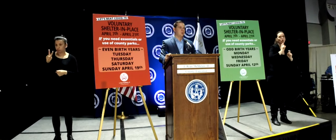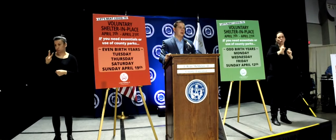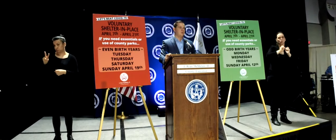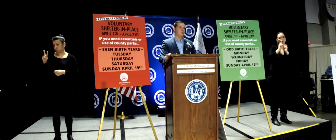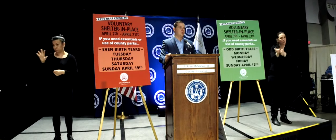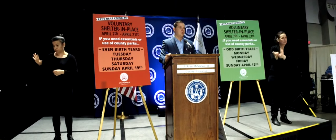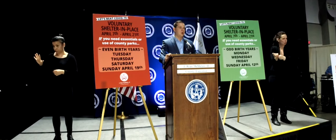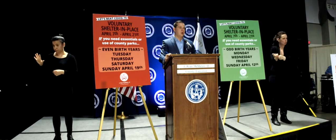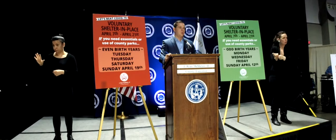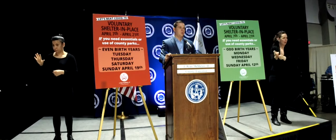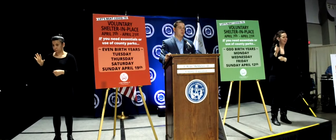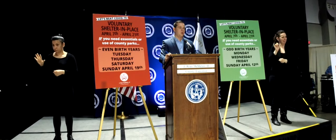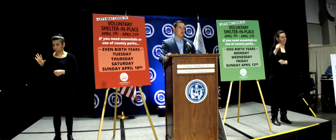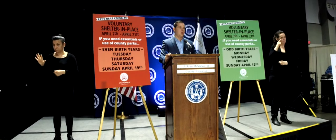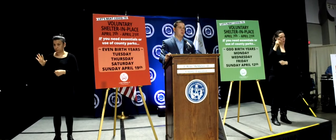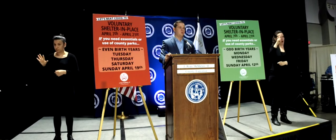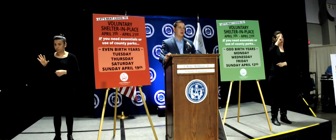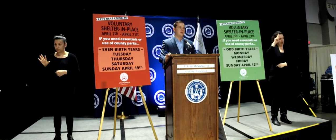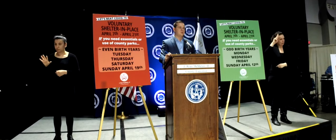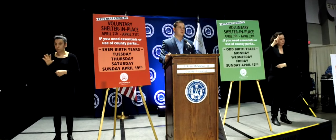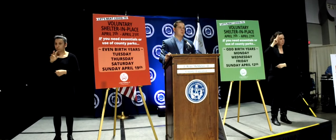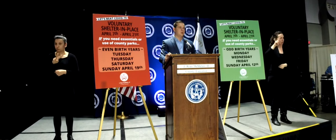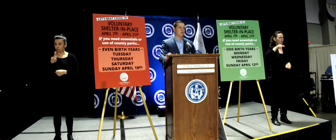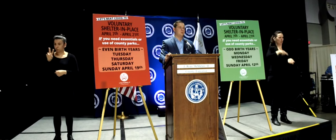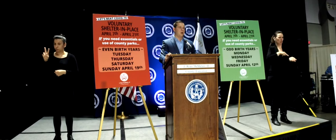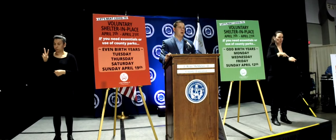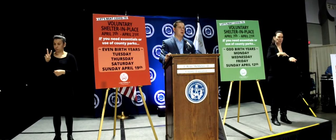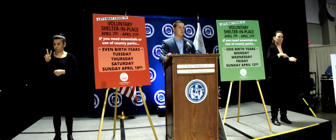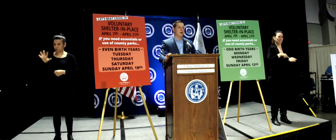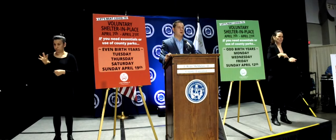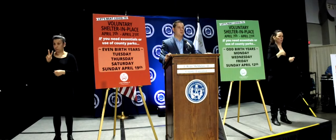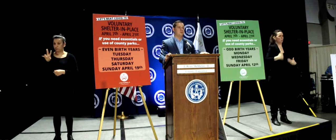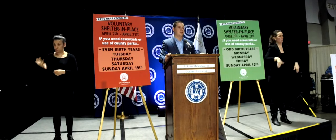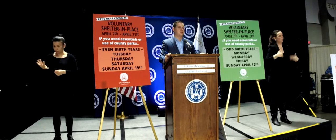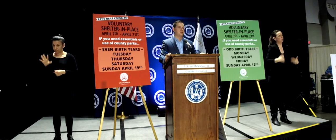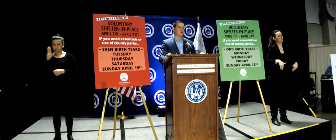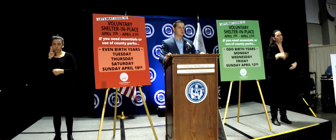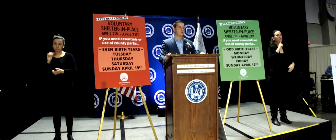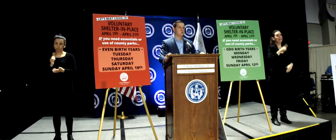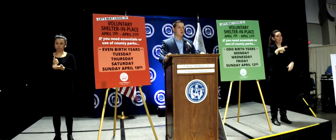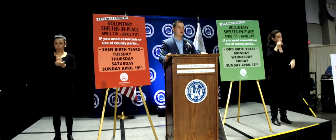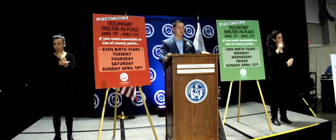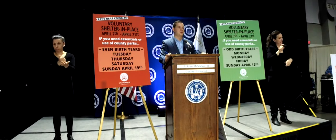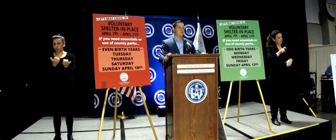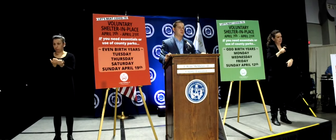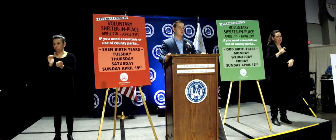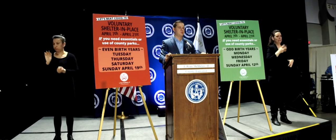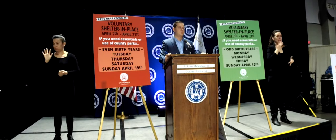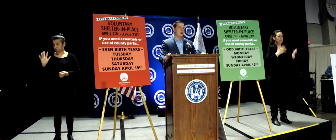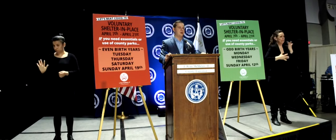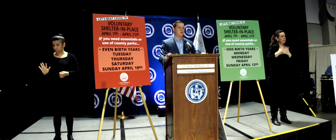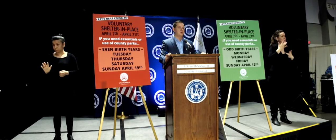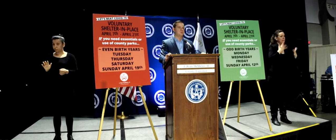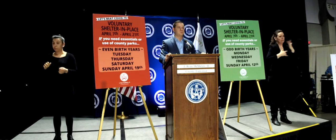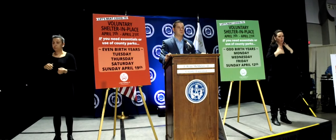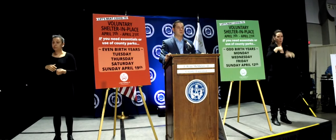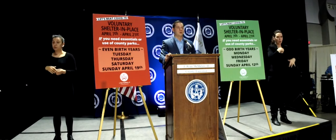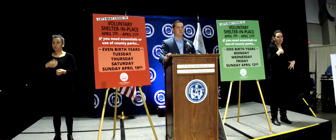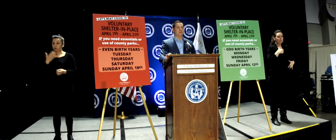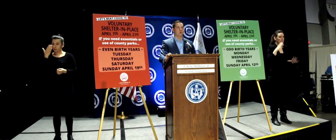state, and local level. We're all trying to keep our medical professionals, emergency